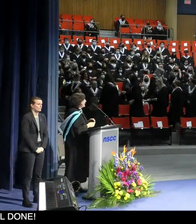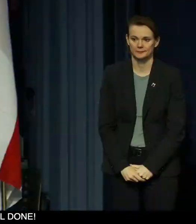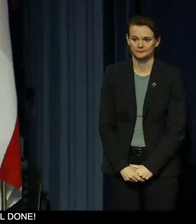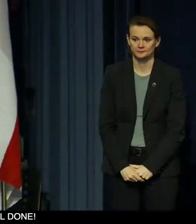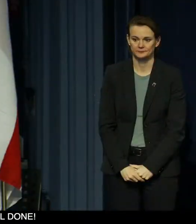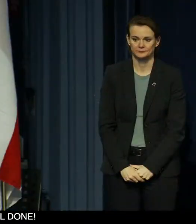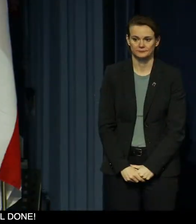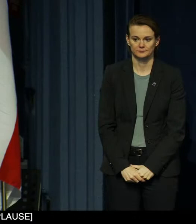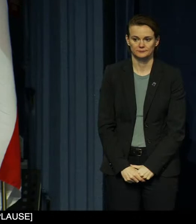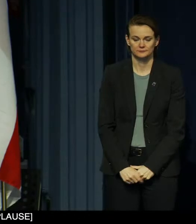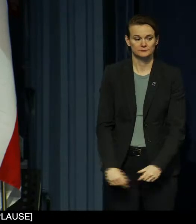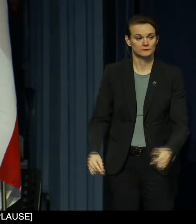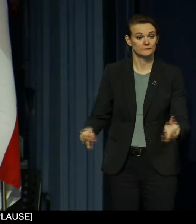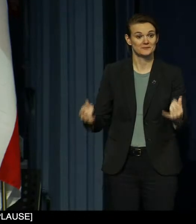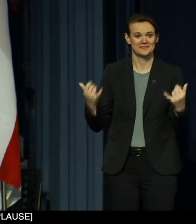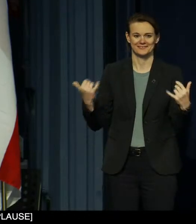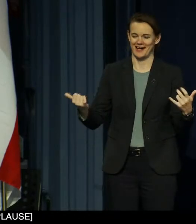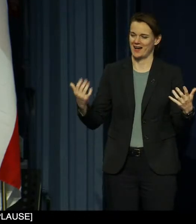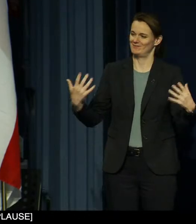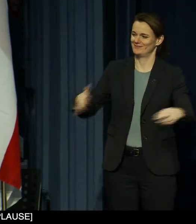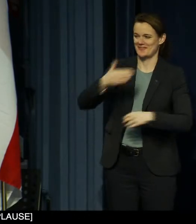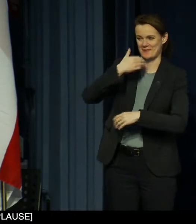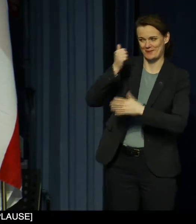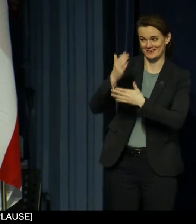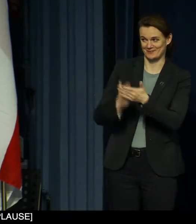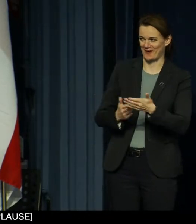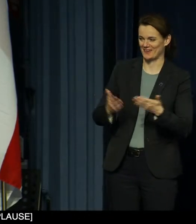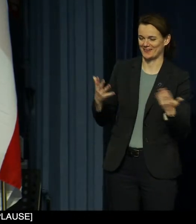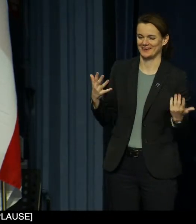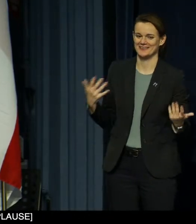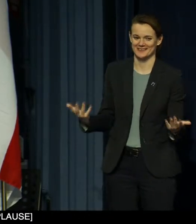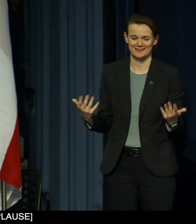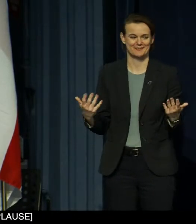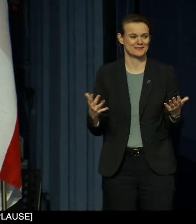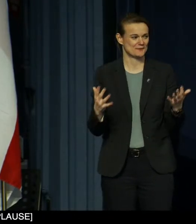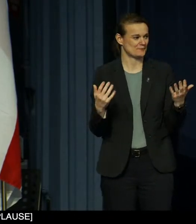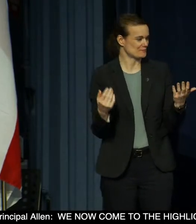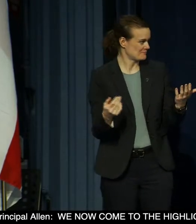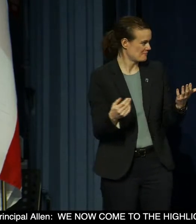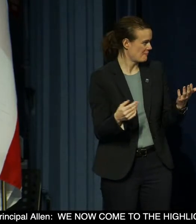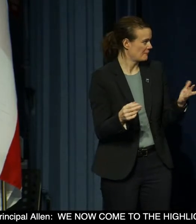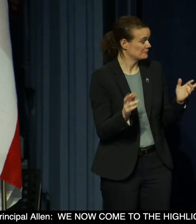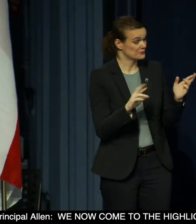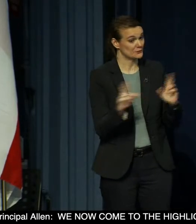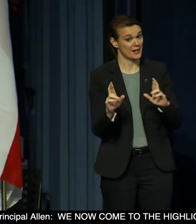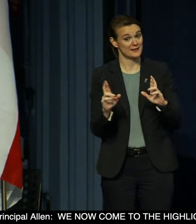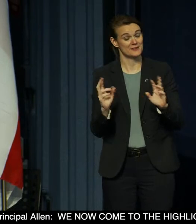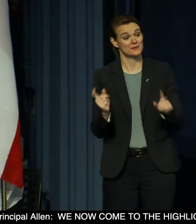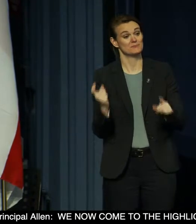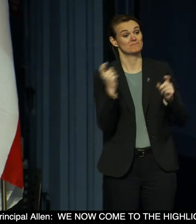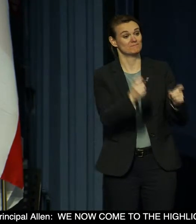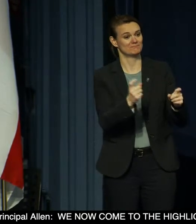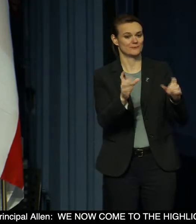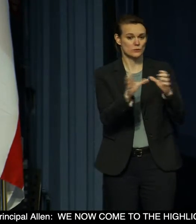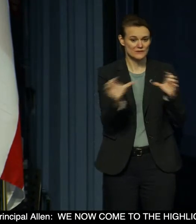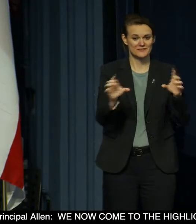We now come to the highlight of the ceremony. It is the presentation of the certificates and diplomas. As